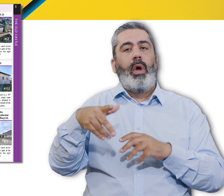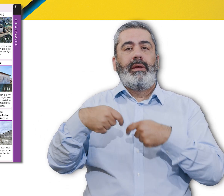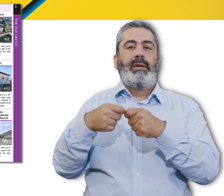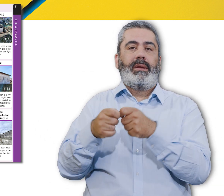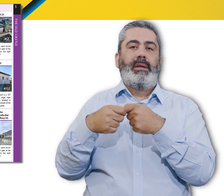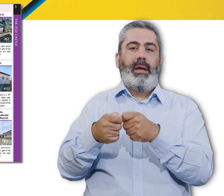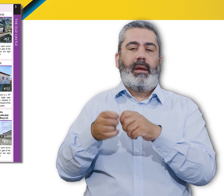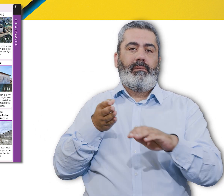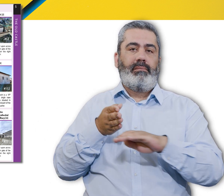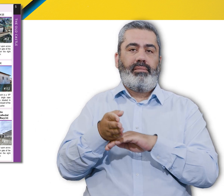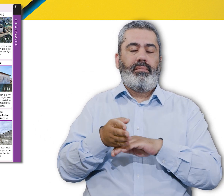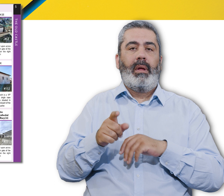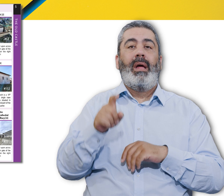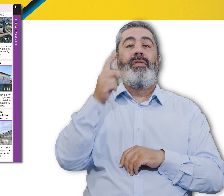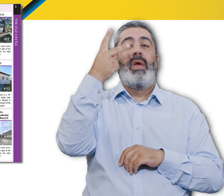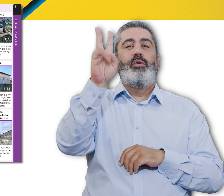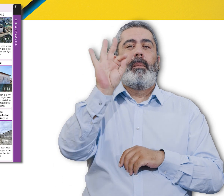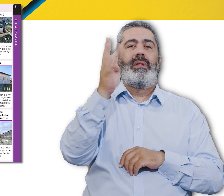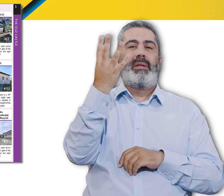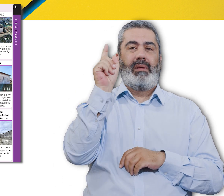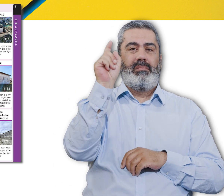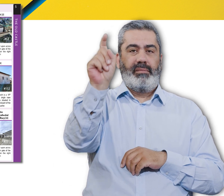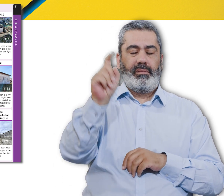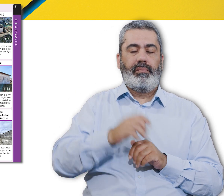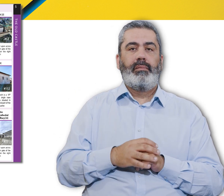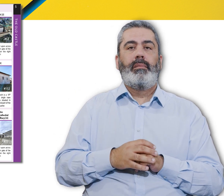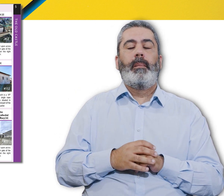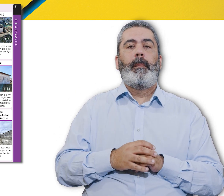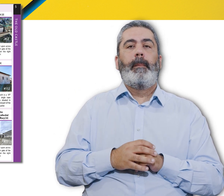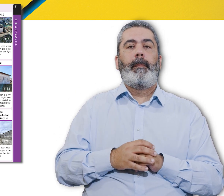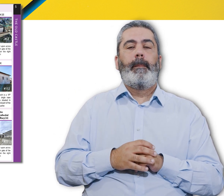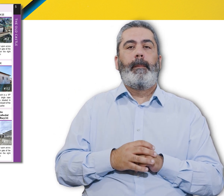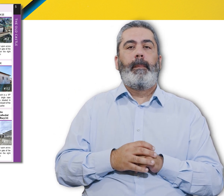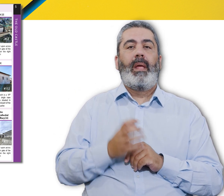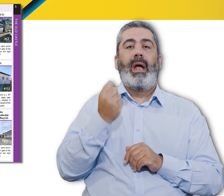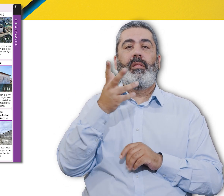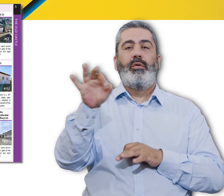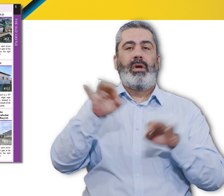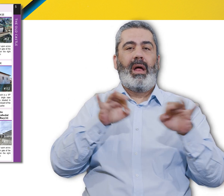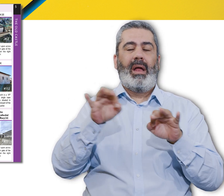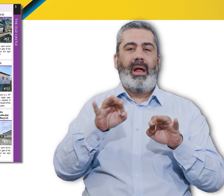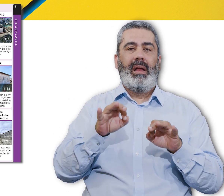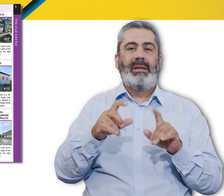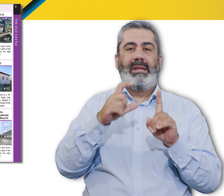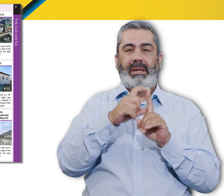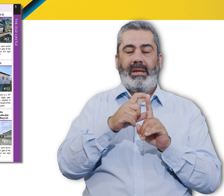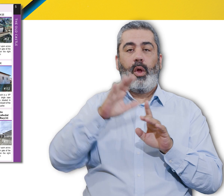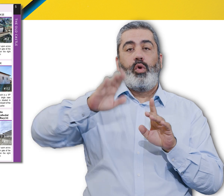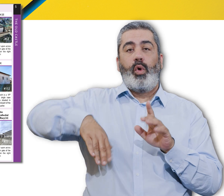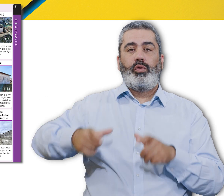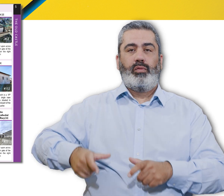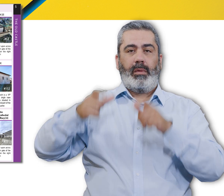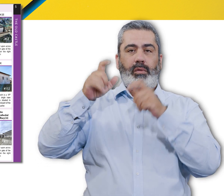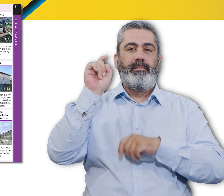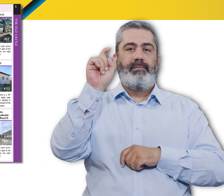also located here, on the Square Soleil Banda. Southern tower. Point D on the map number 17. Inside the castle